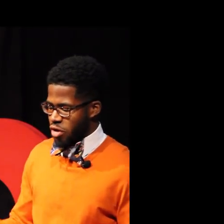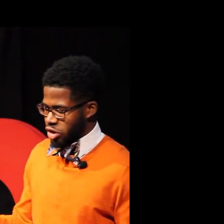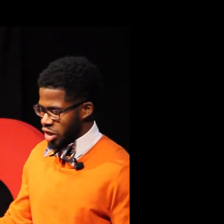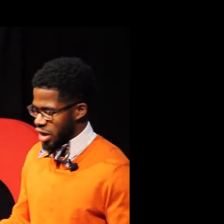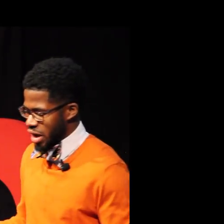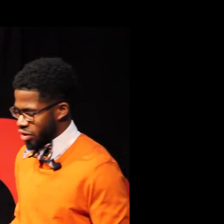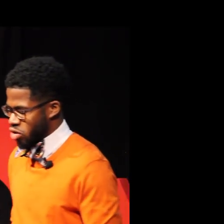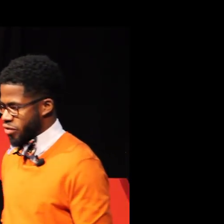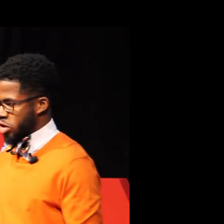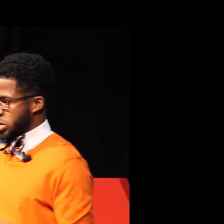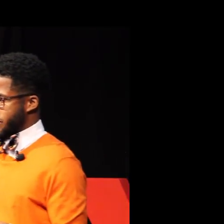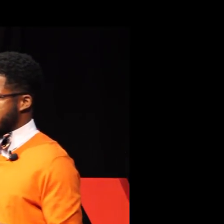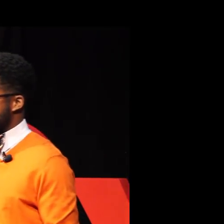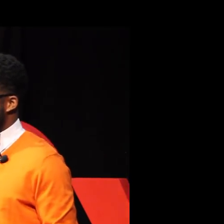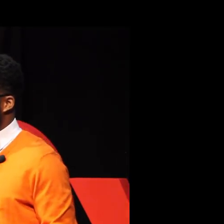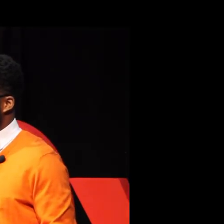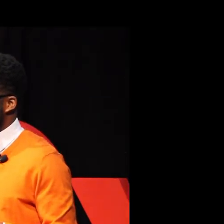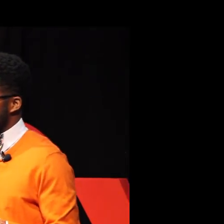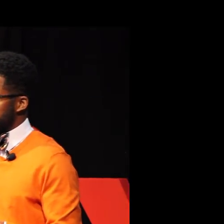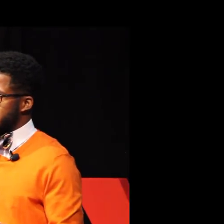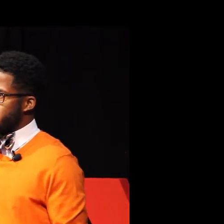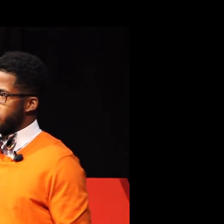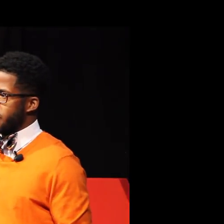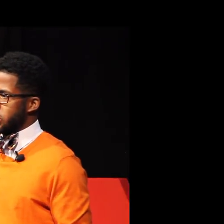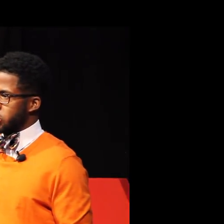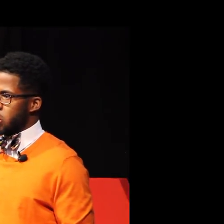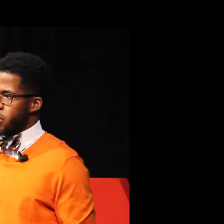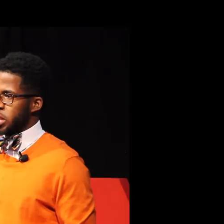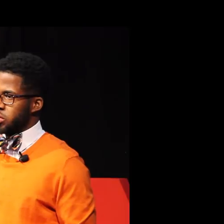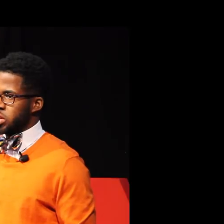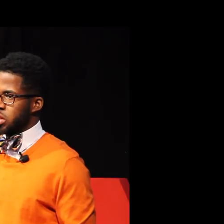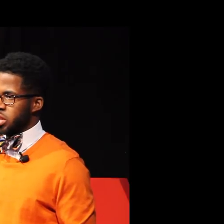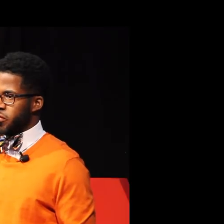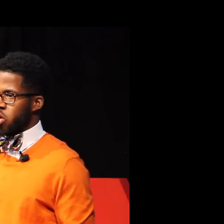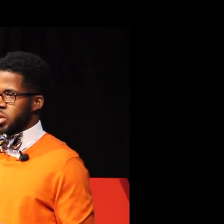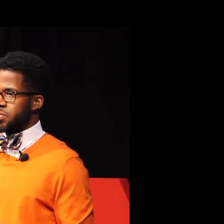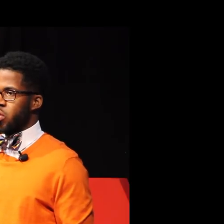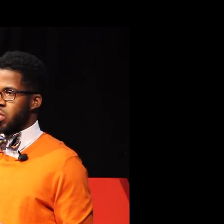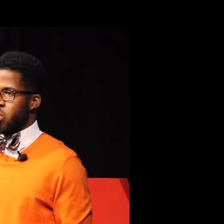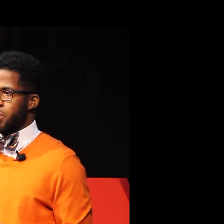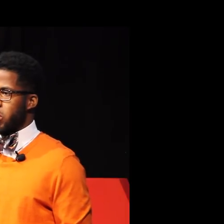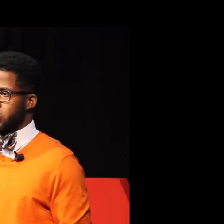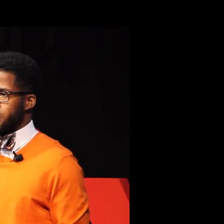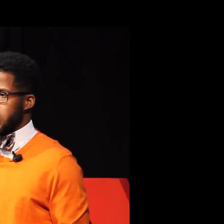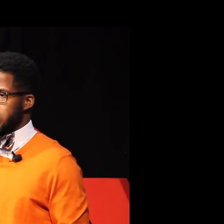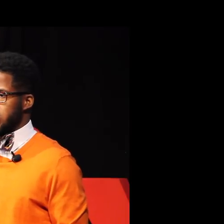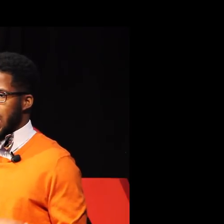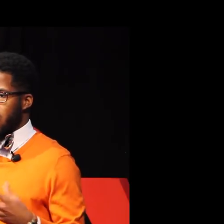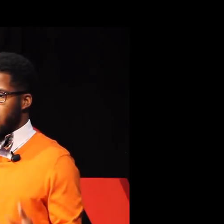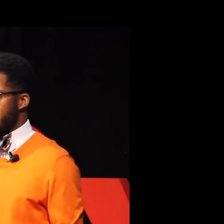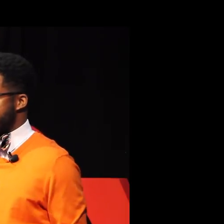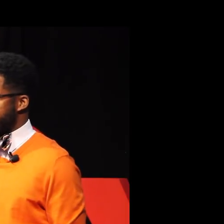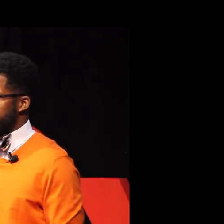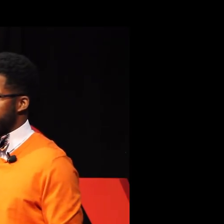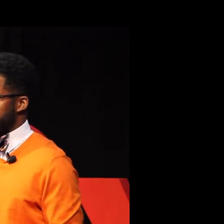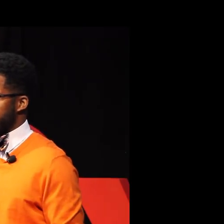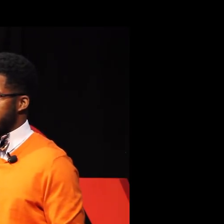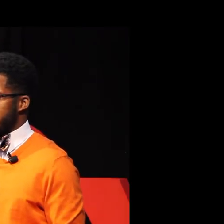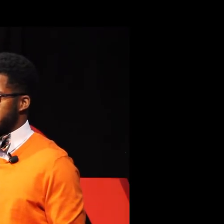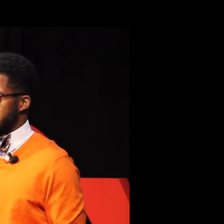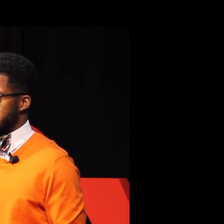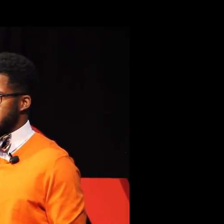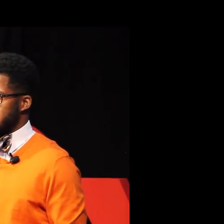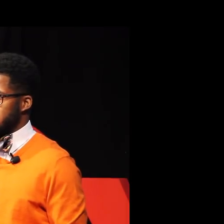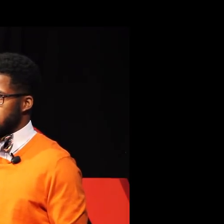During my first year here at the University of Connecticut, the majority of these journal entries took the form of spoken word poetry pieces that I wrote and performed